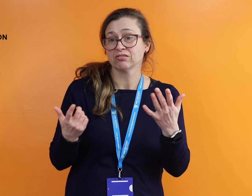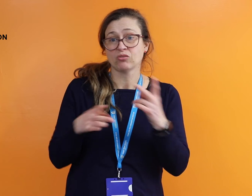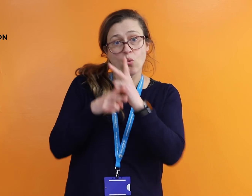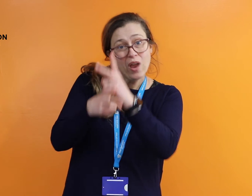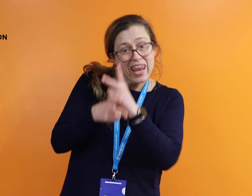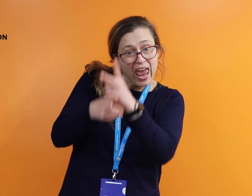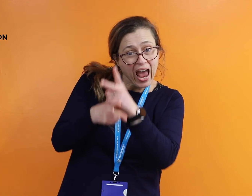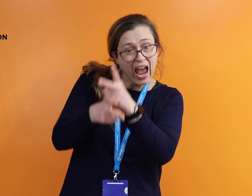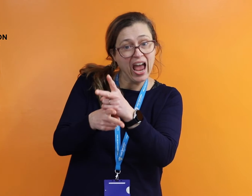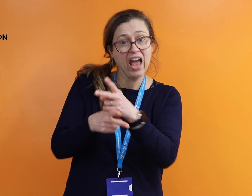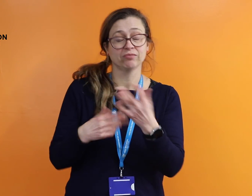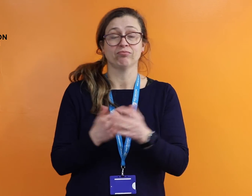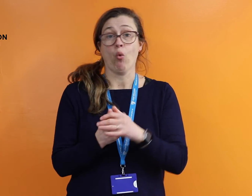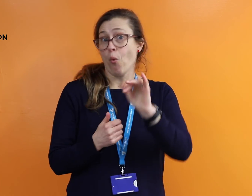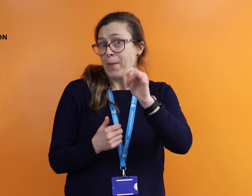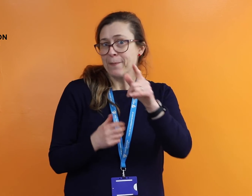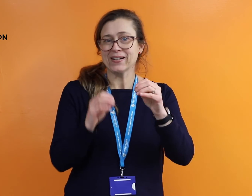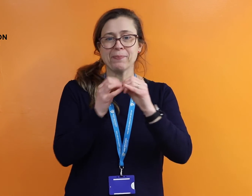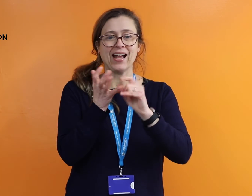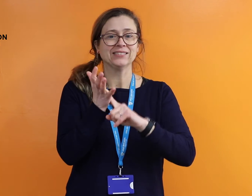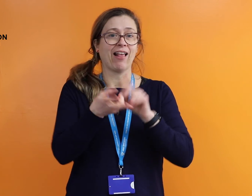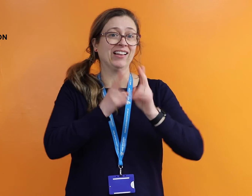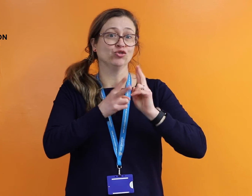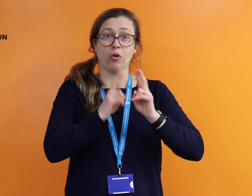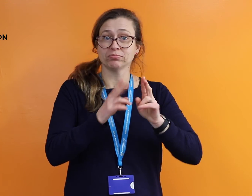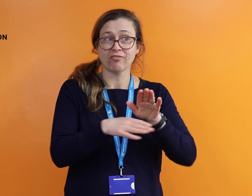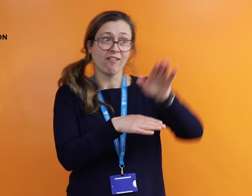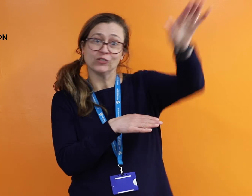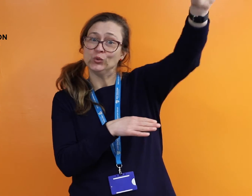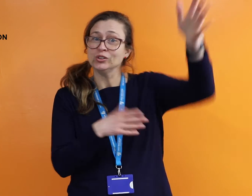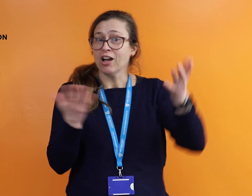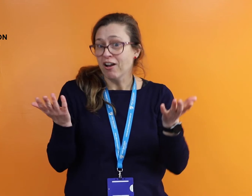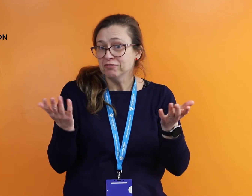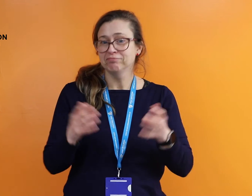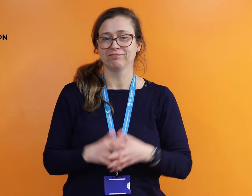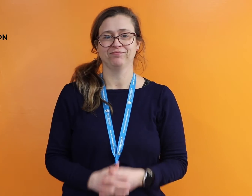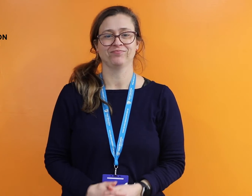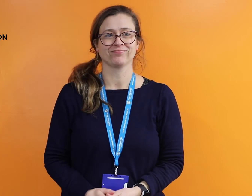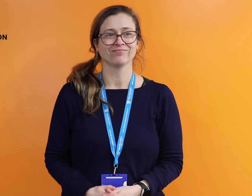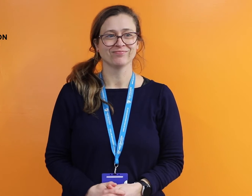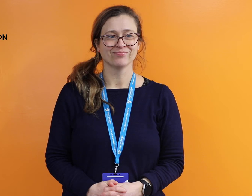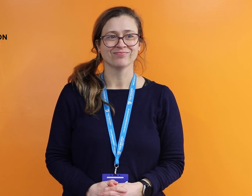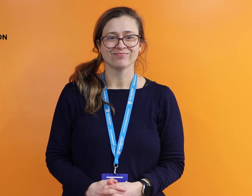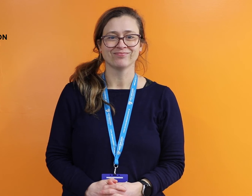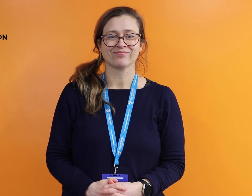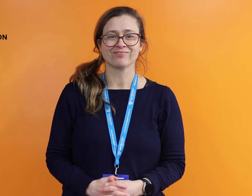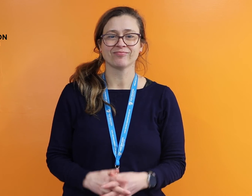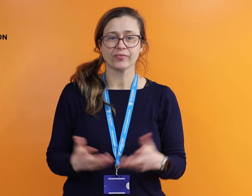with special needs, care, or maybe BSL interpreter in the future.